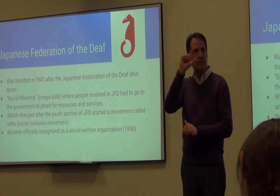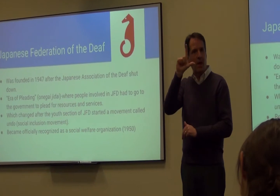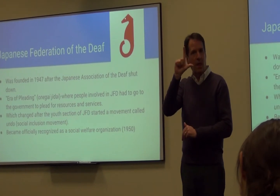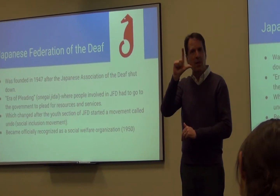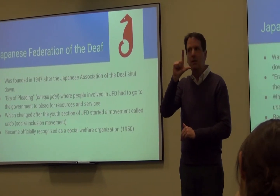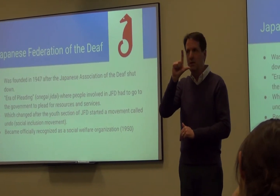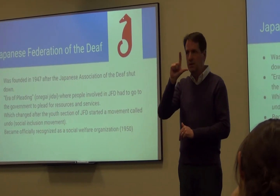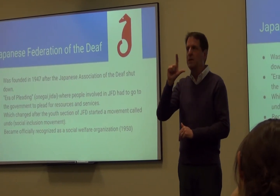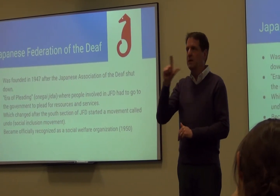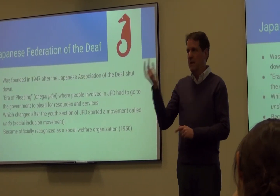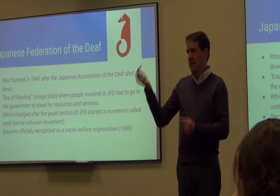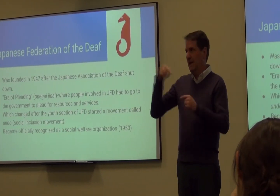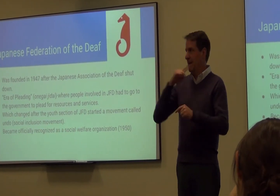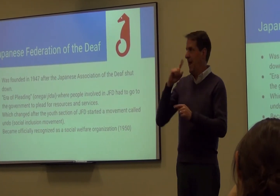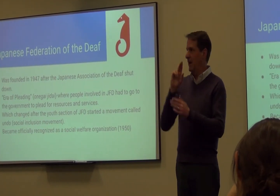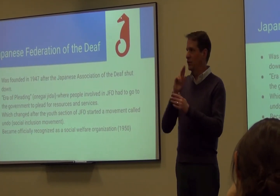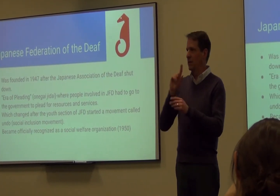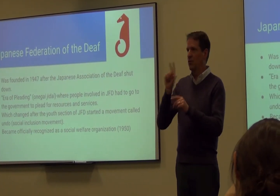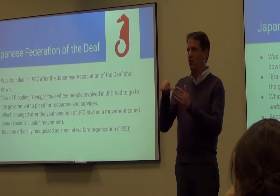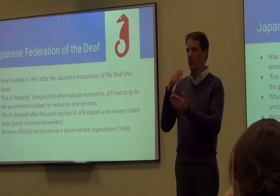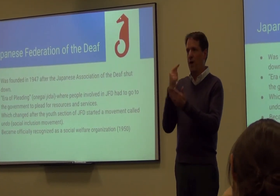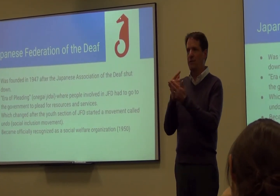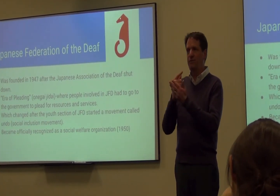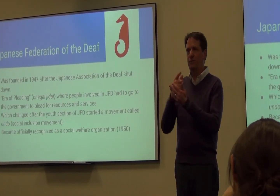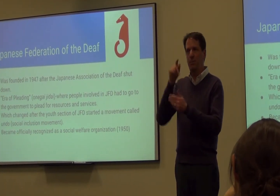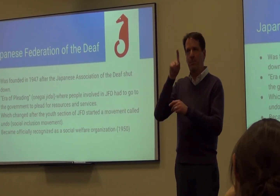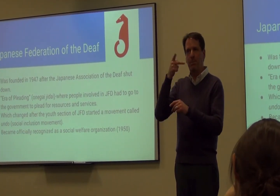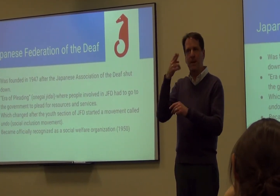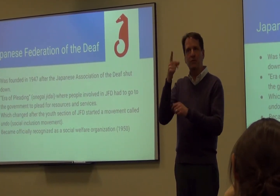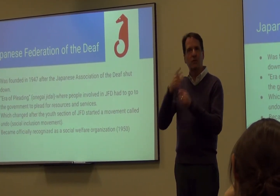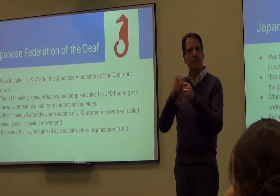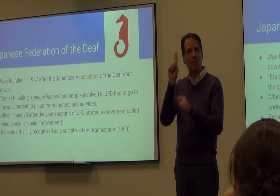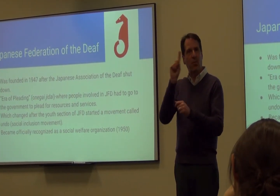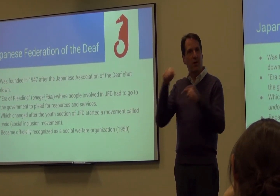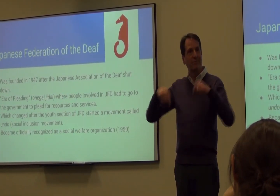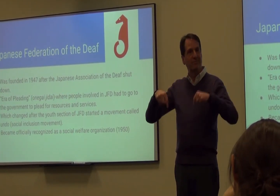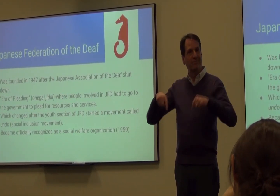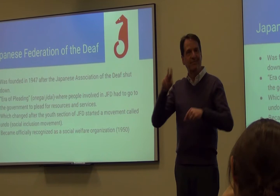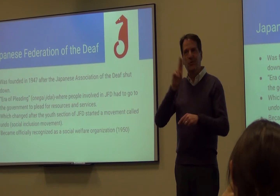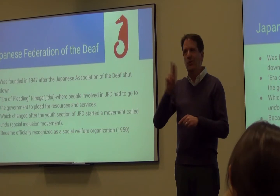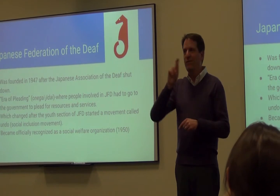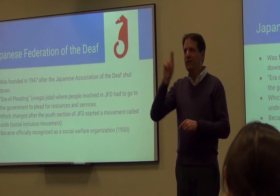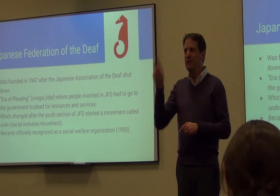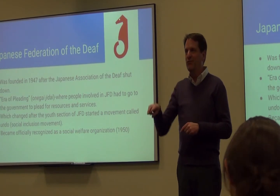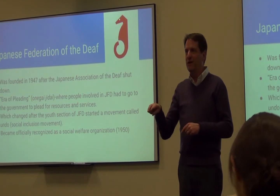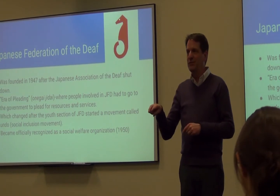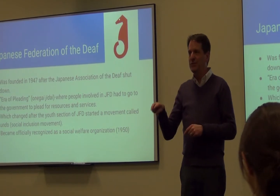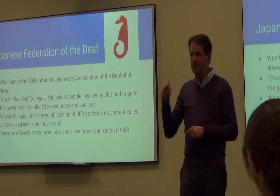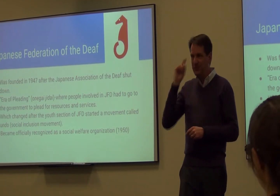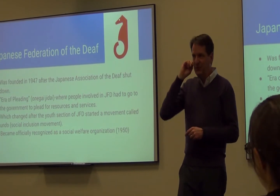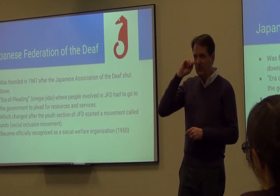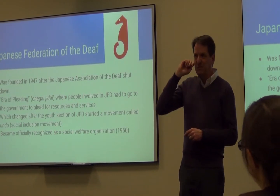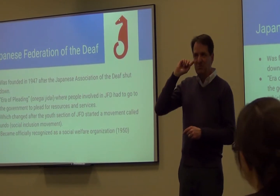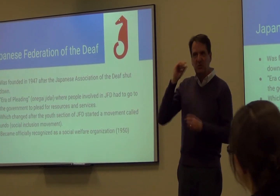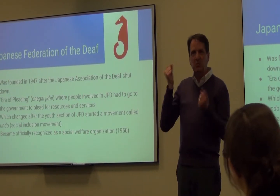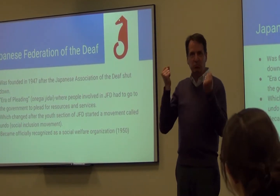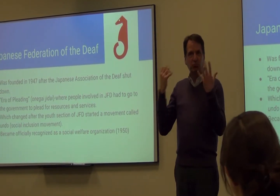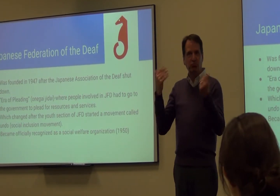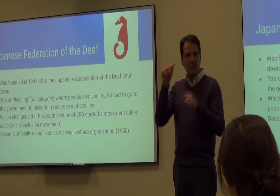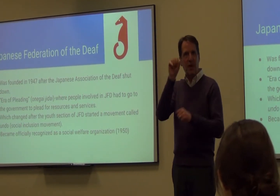He's skilled in ASL. He went and had a deaf education. He graduated his PhD from the University of Rochester,